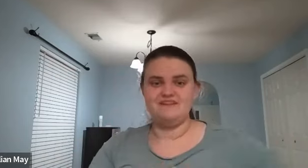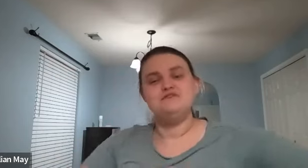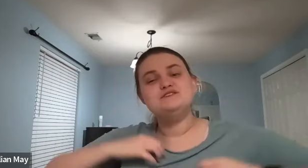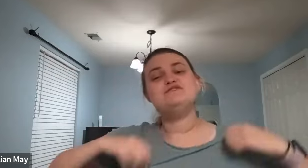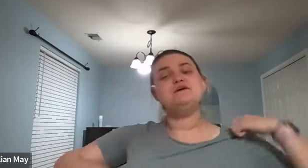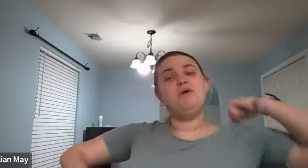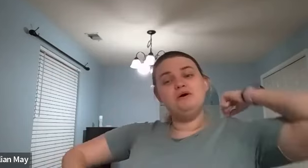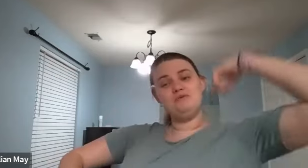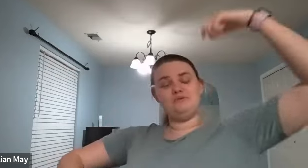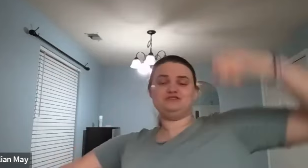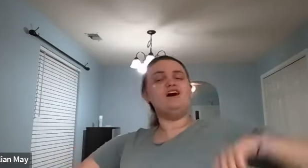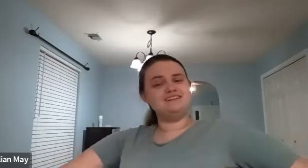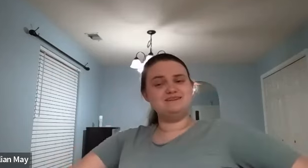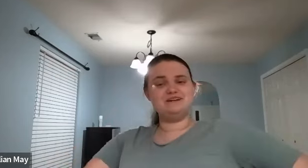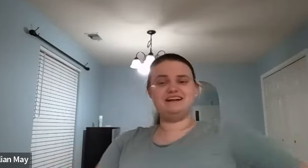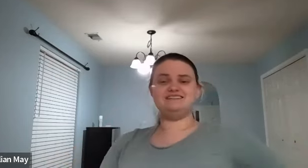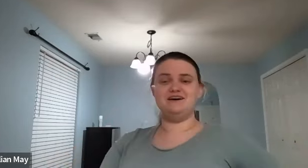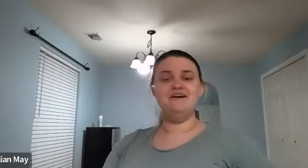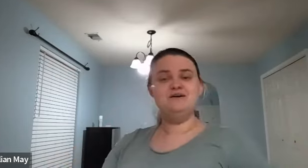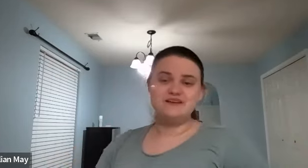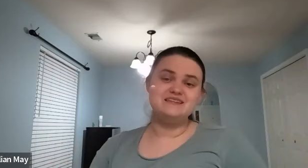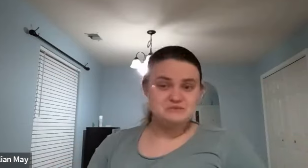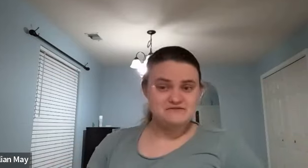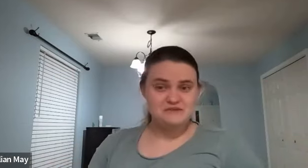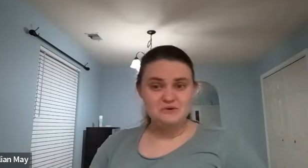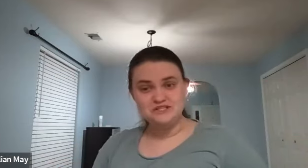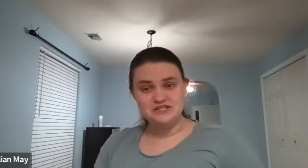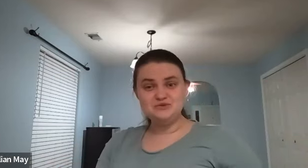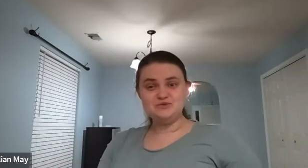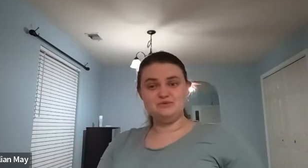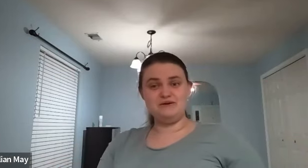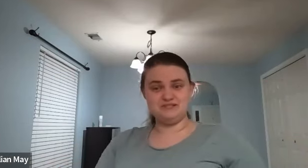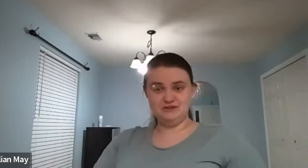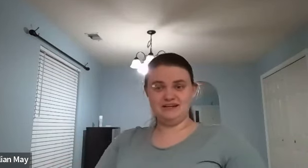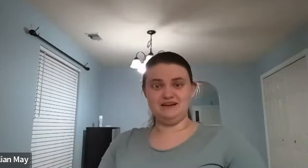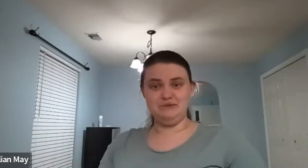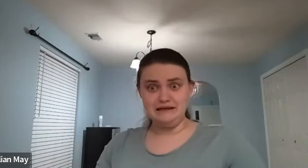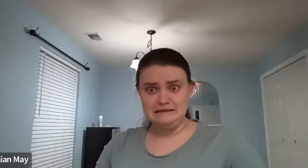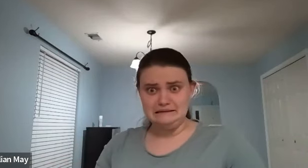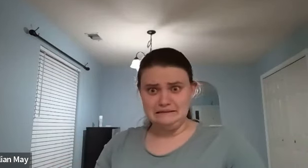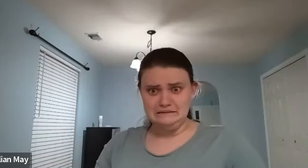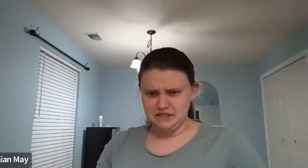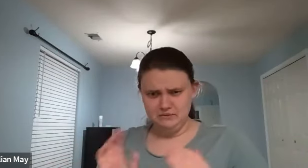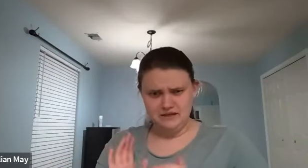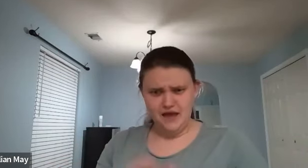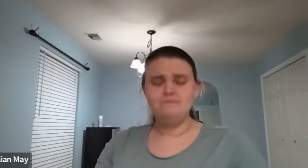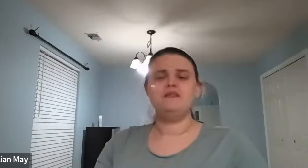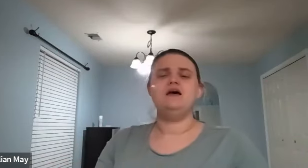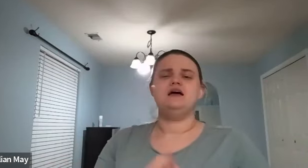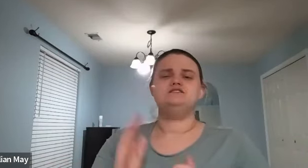feel this is a very important one when you're talking to someone in ASL, because that was my favorite word to use when I was learning and being like, can you repeat that? And